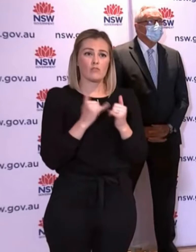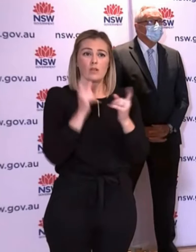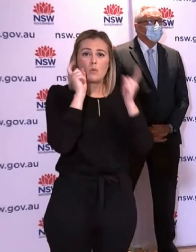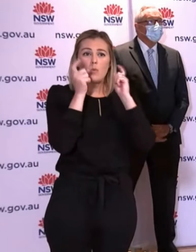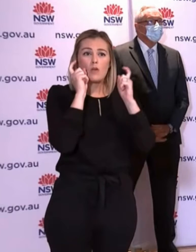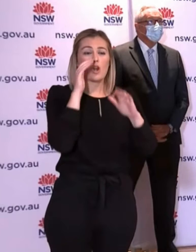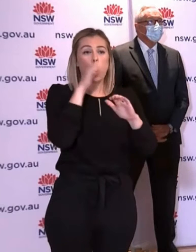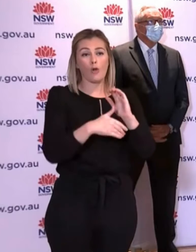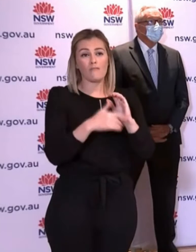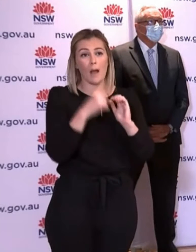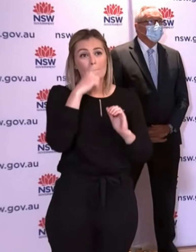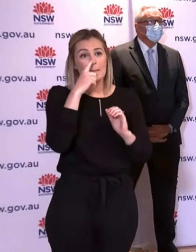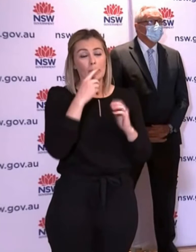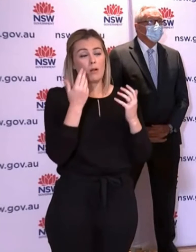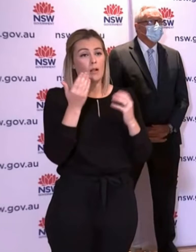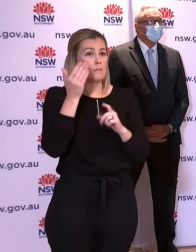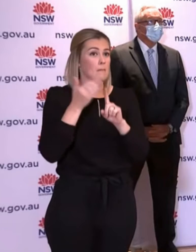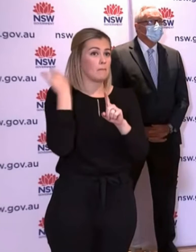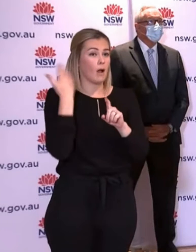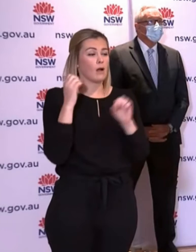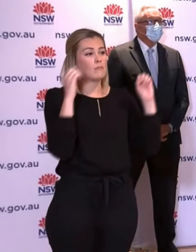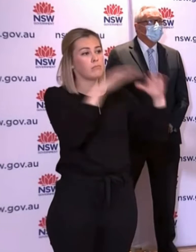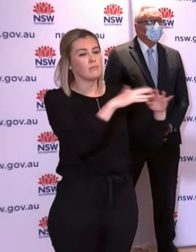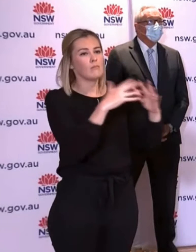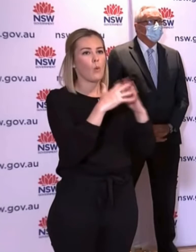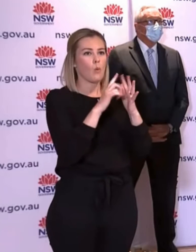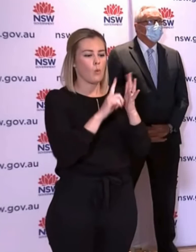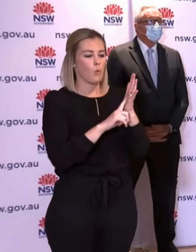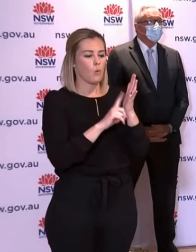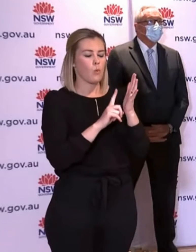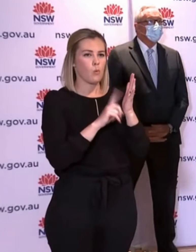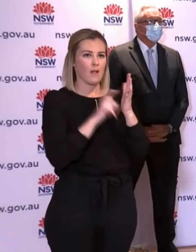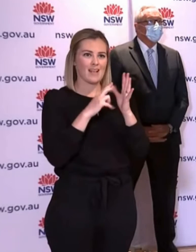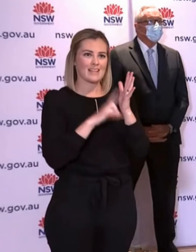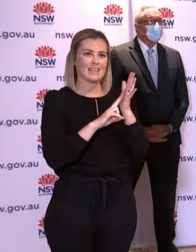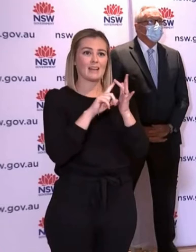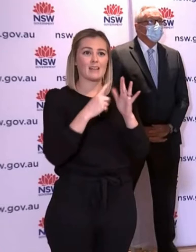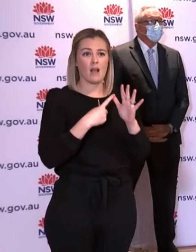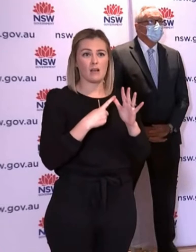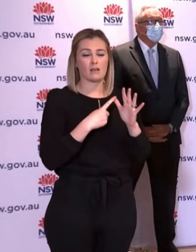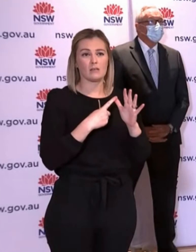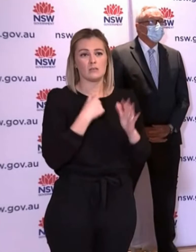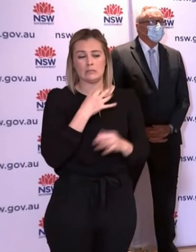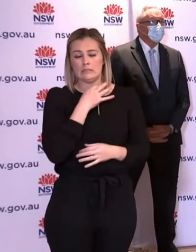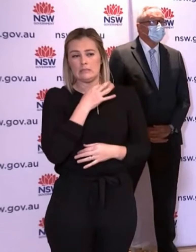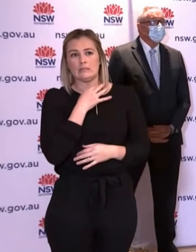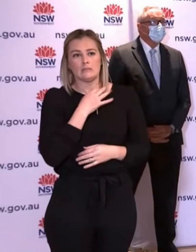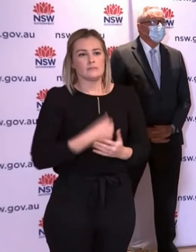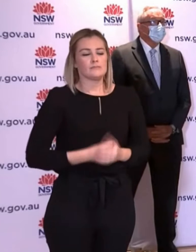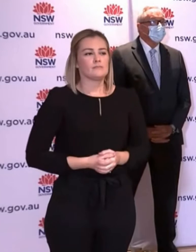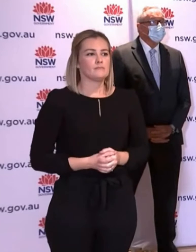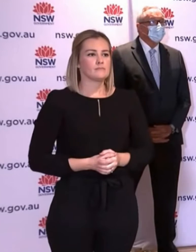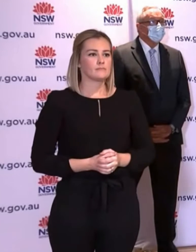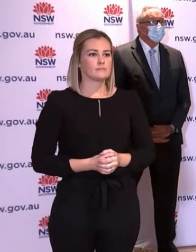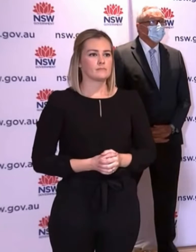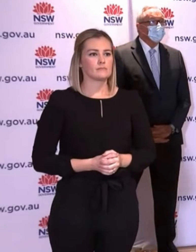who's spent time in Wilcannia, so please come for testing. Finally, I'd like to say a big thank you to all the